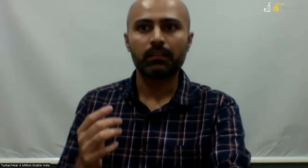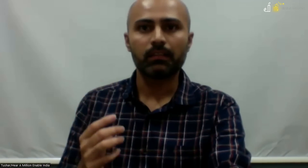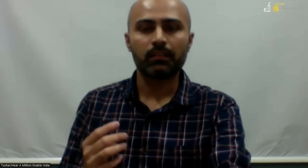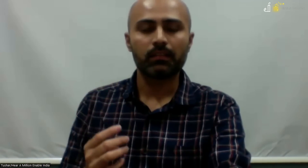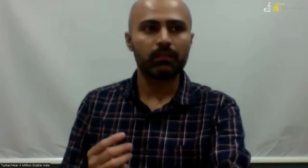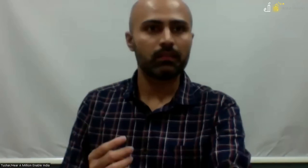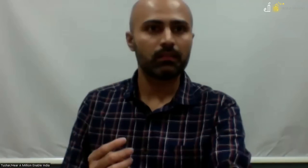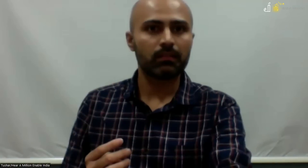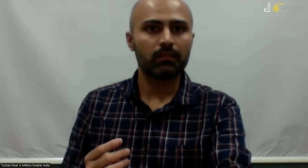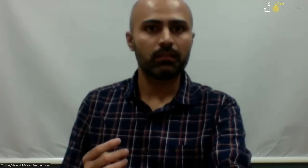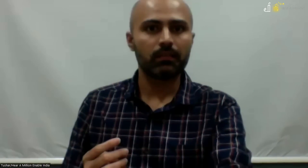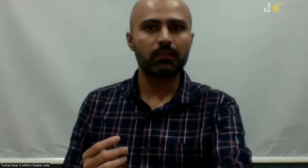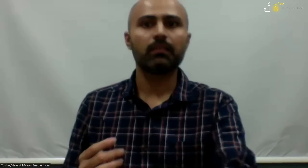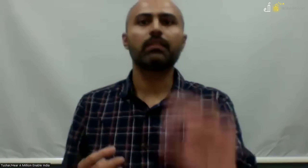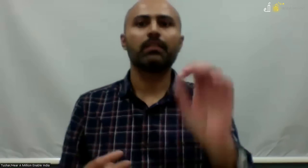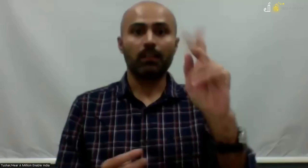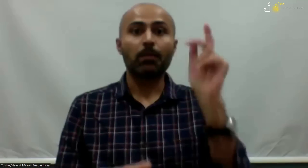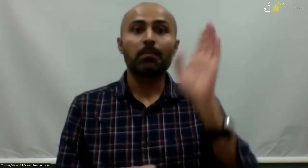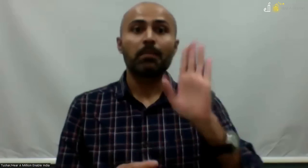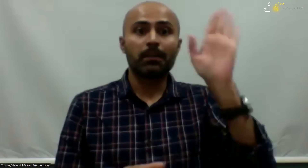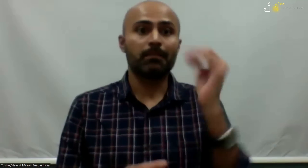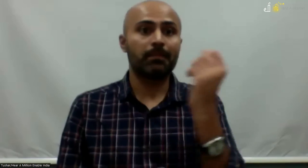how many people are there.